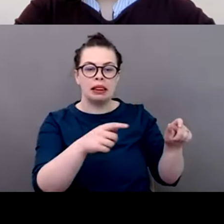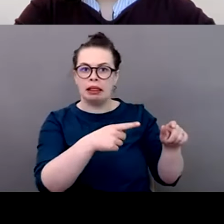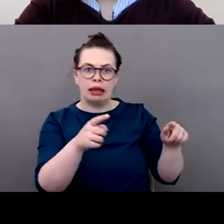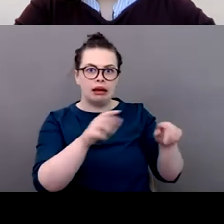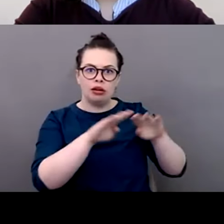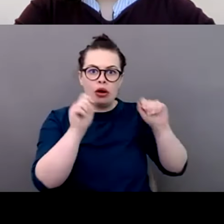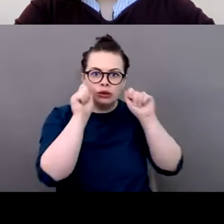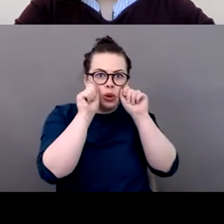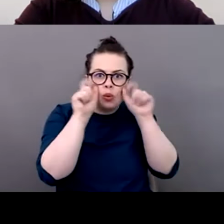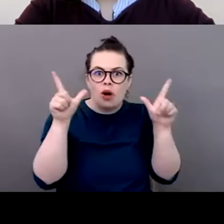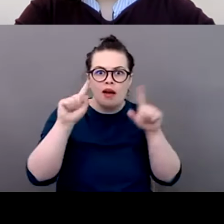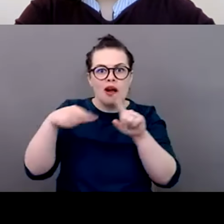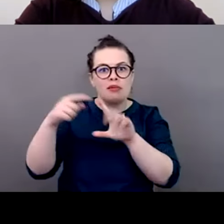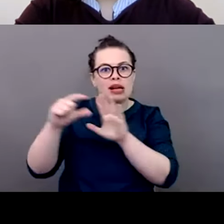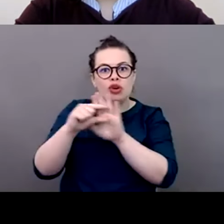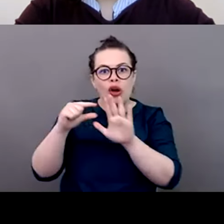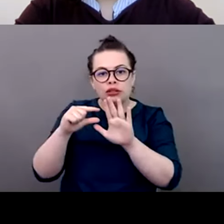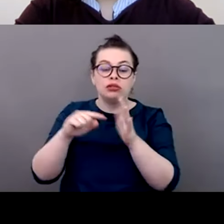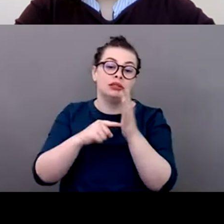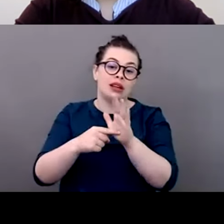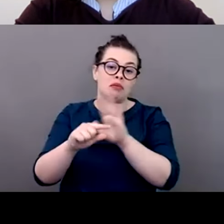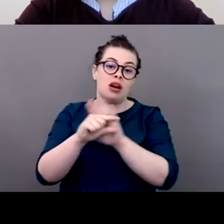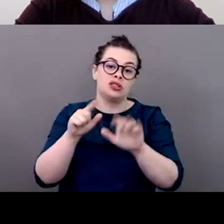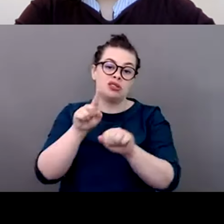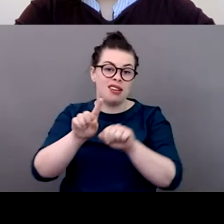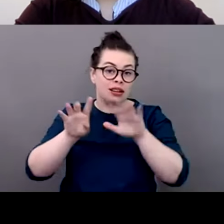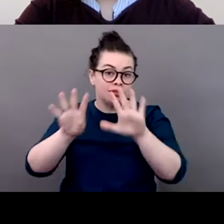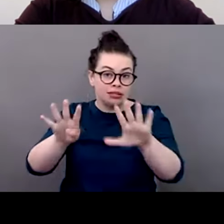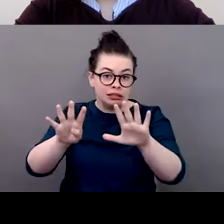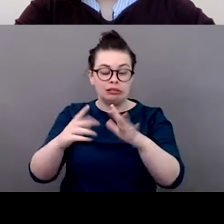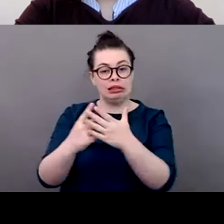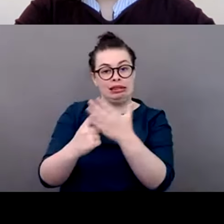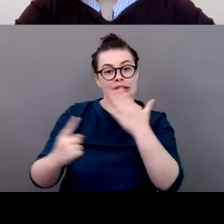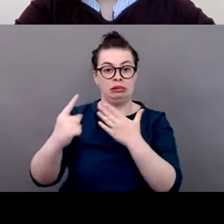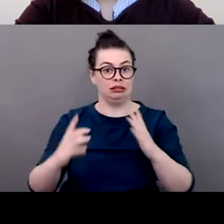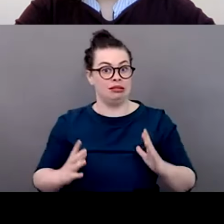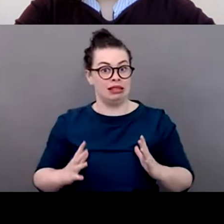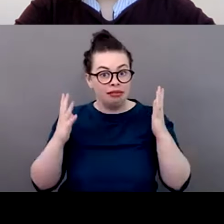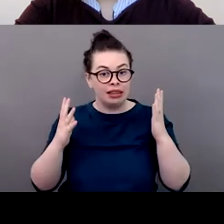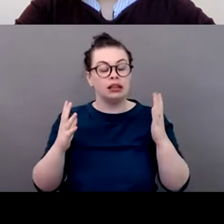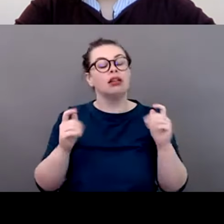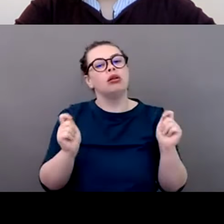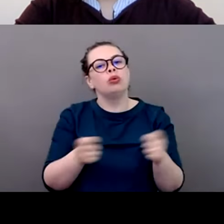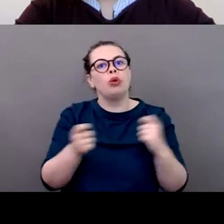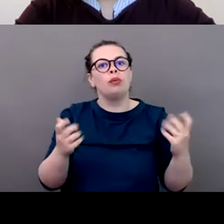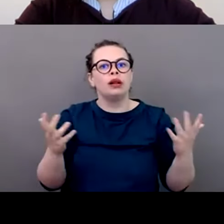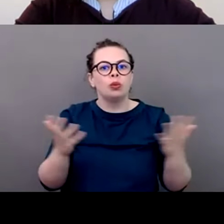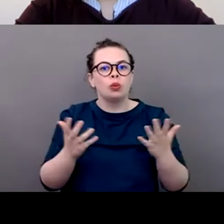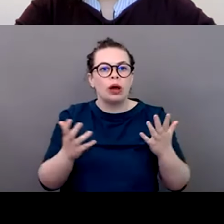these articles. For example, Article 19 usually is used the